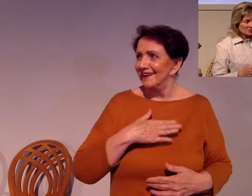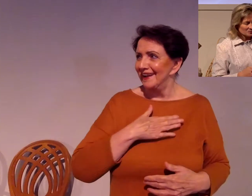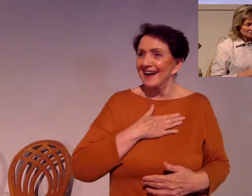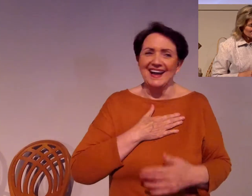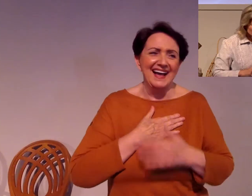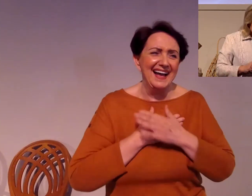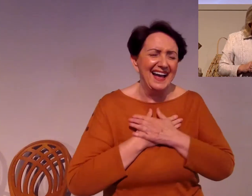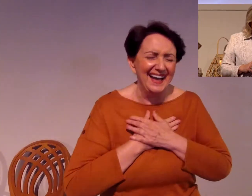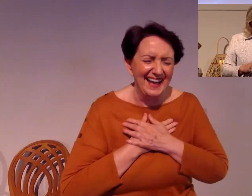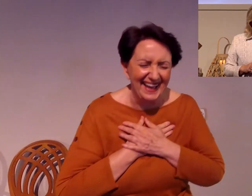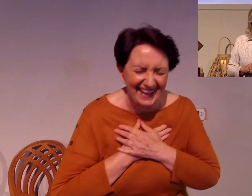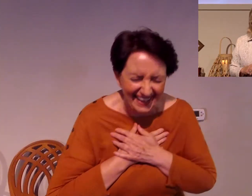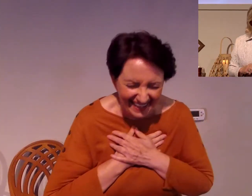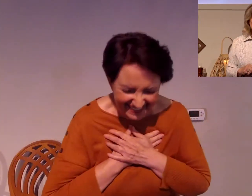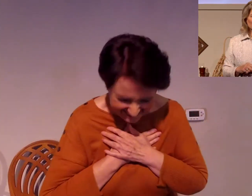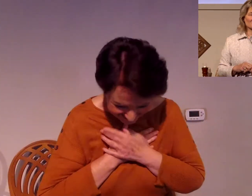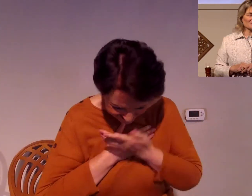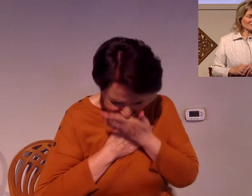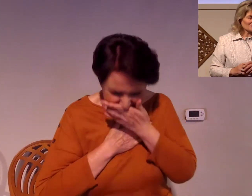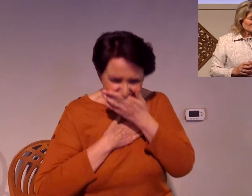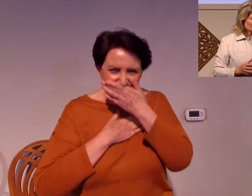I know.